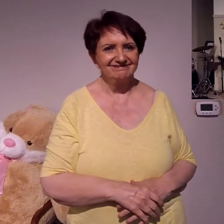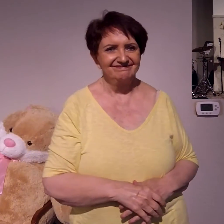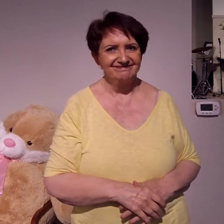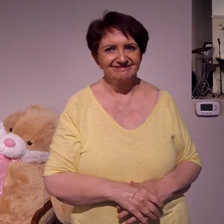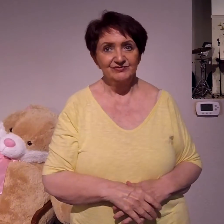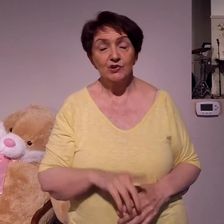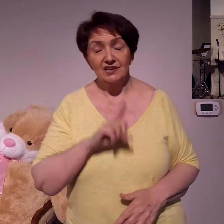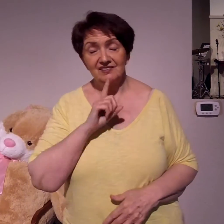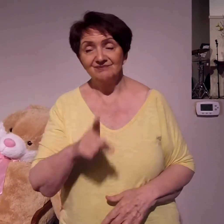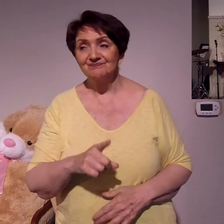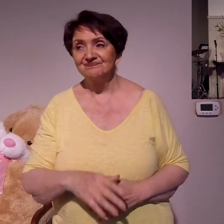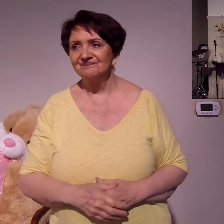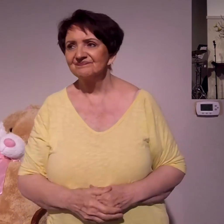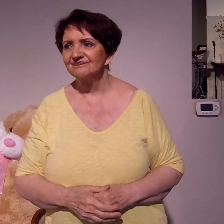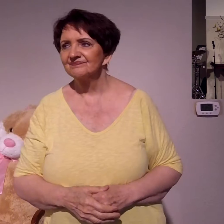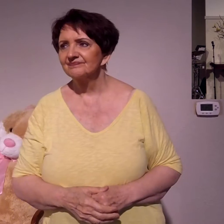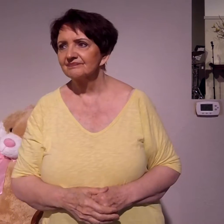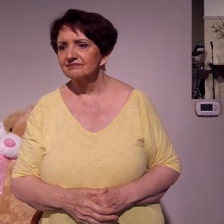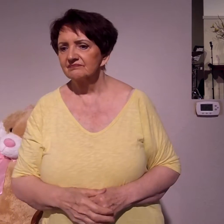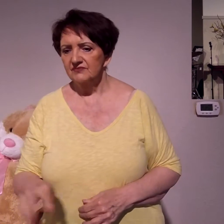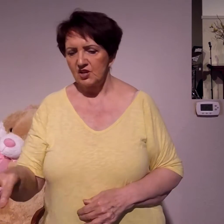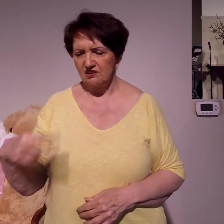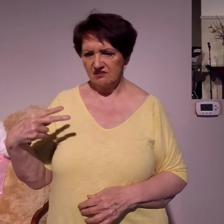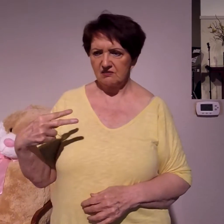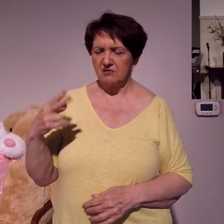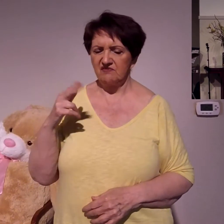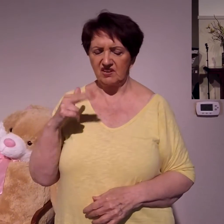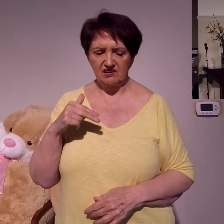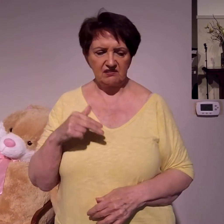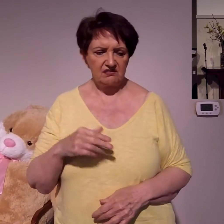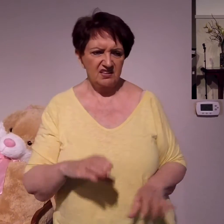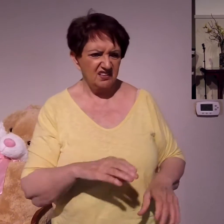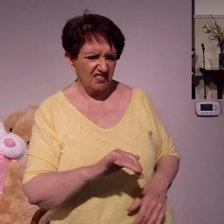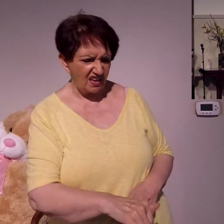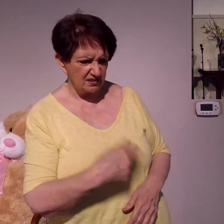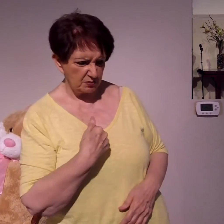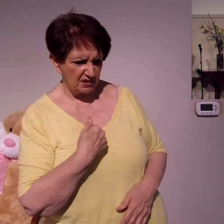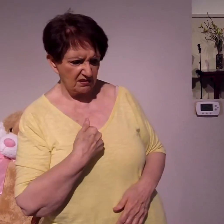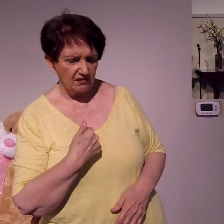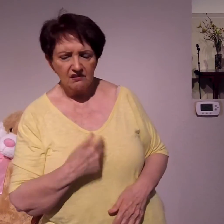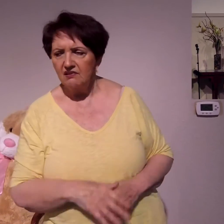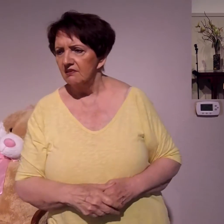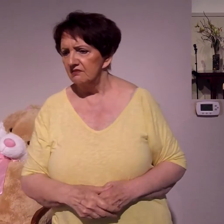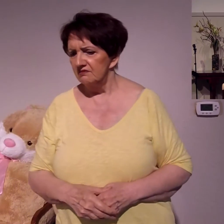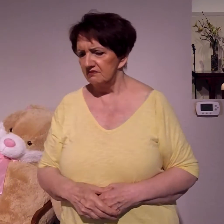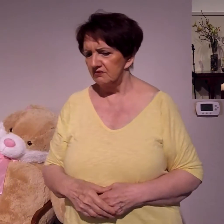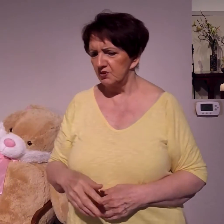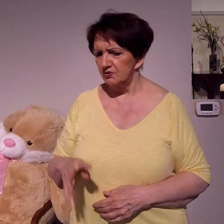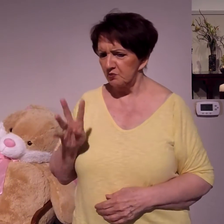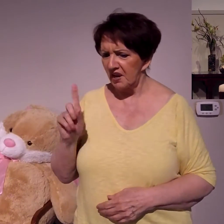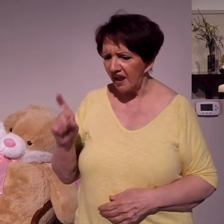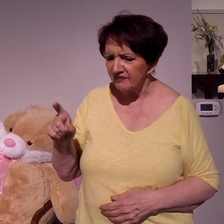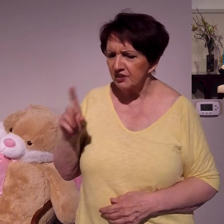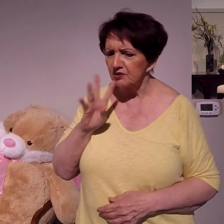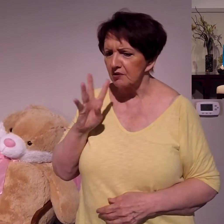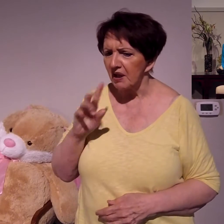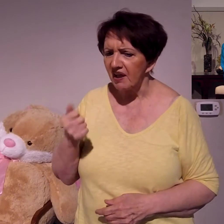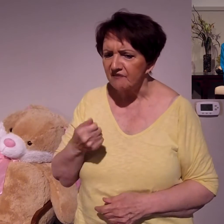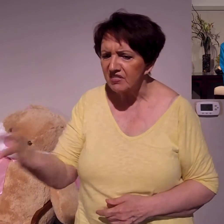families, you probably have what's known as codependence and hypervigilance. And so what you have to learn is to stop paying attention so